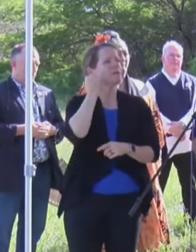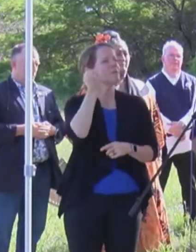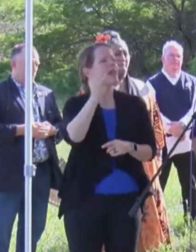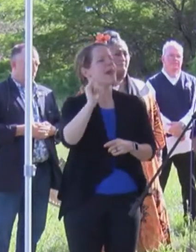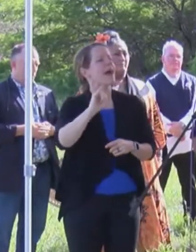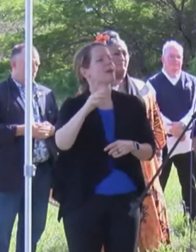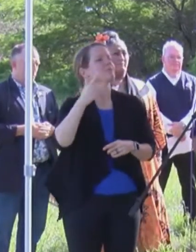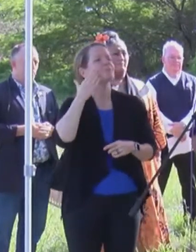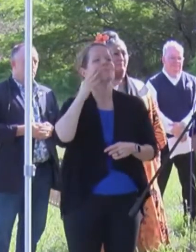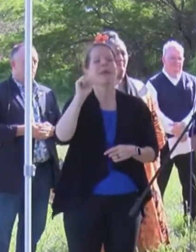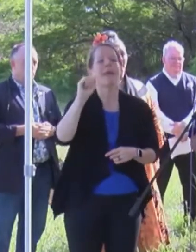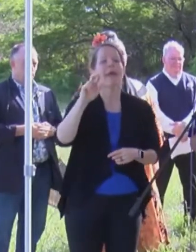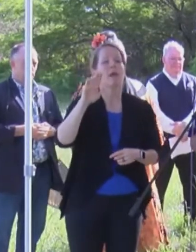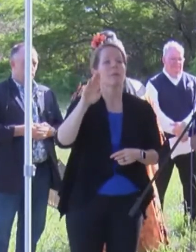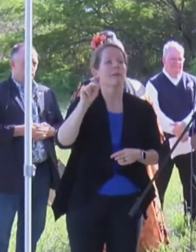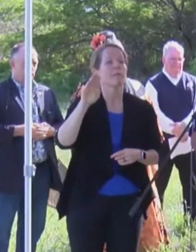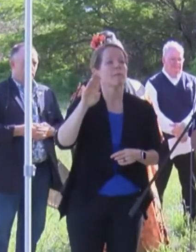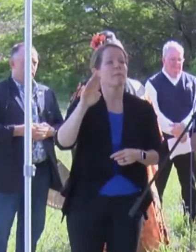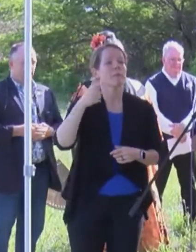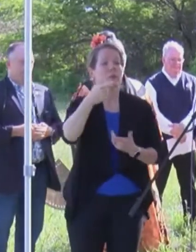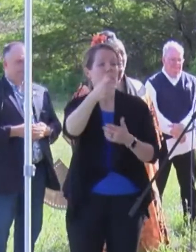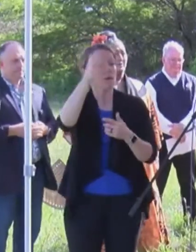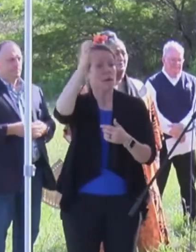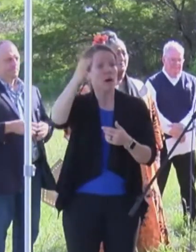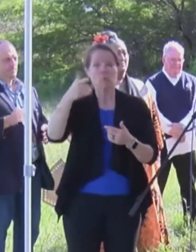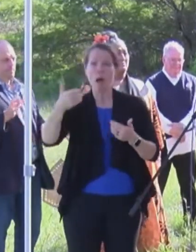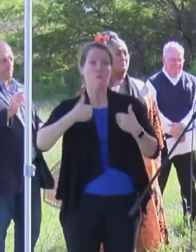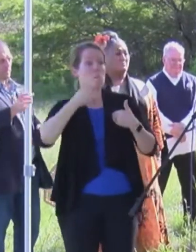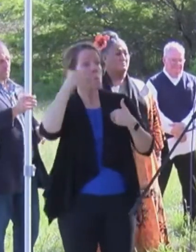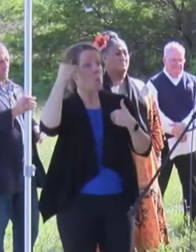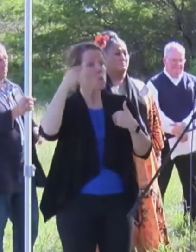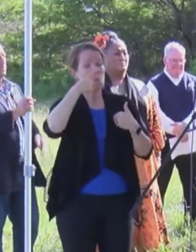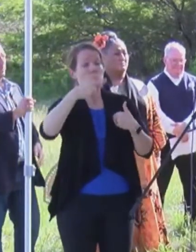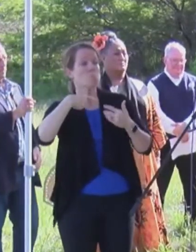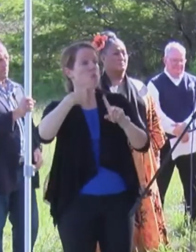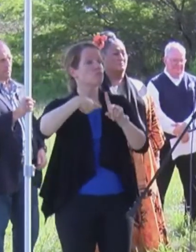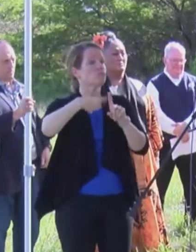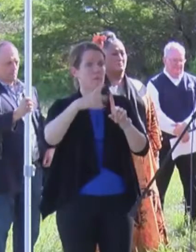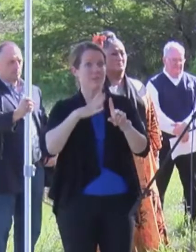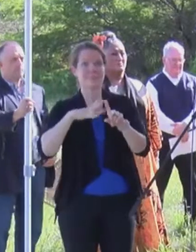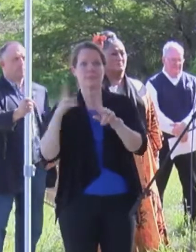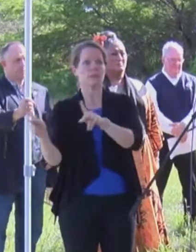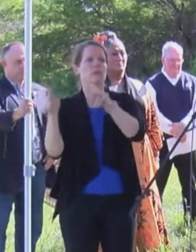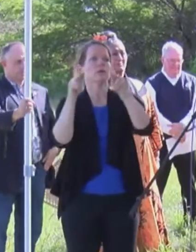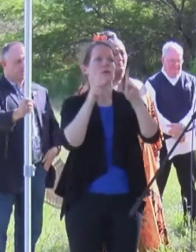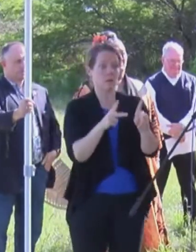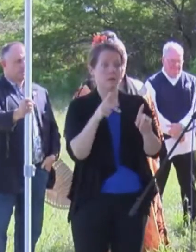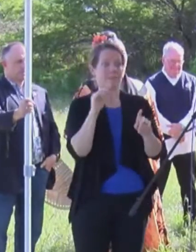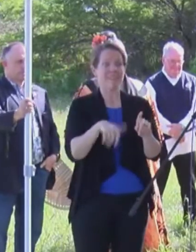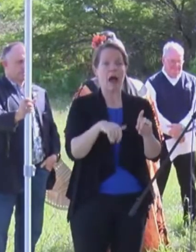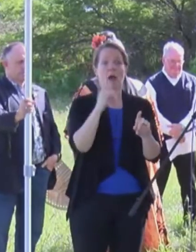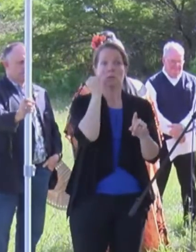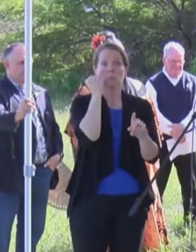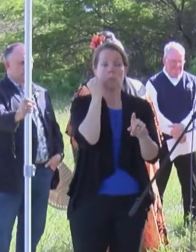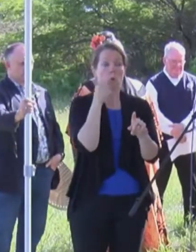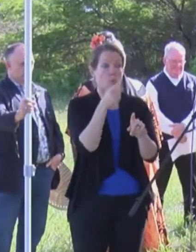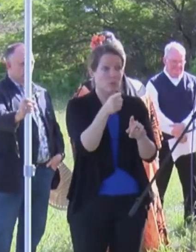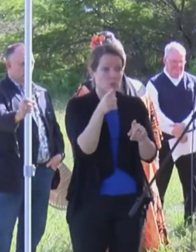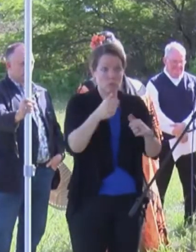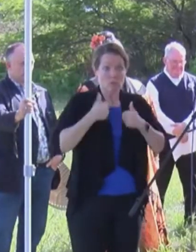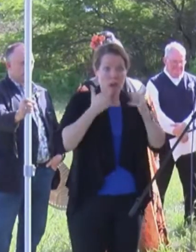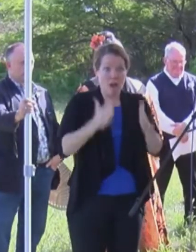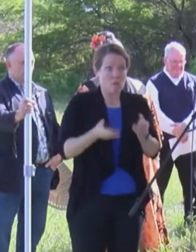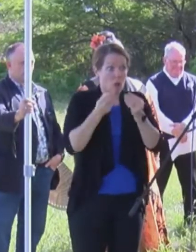go apply their units and survivors can go seek a unit, and then we match them up. So if you're looking for housing survivors, go